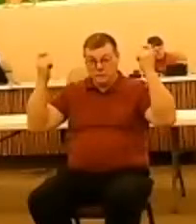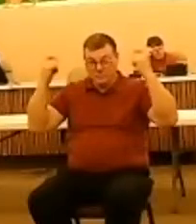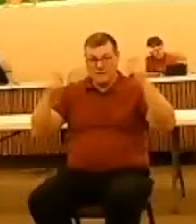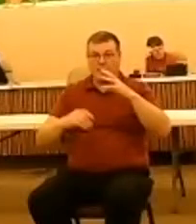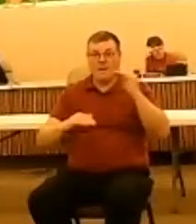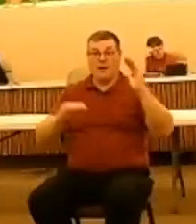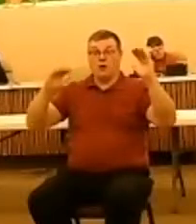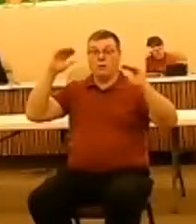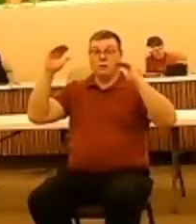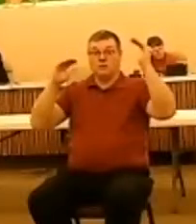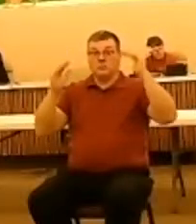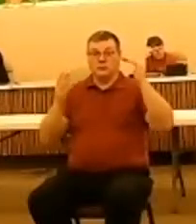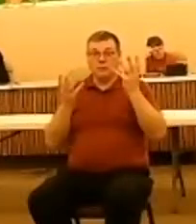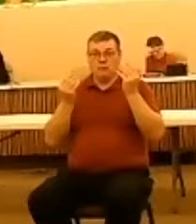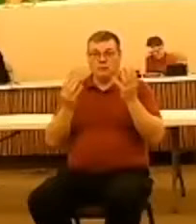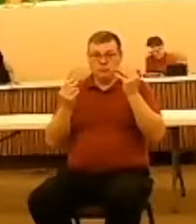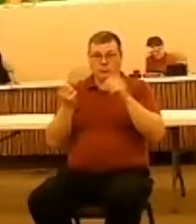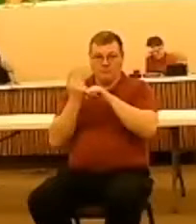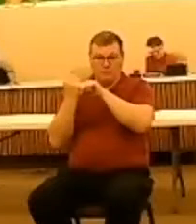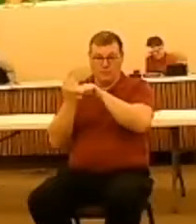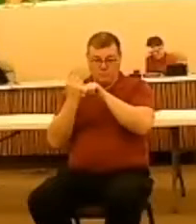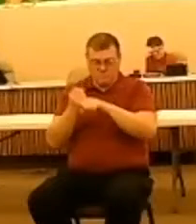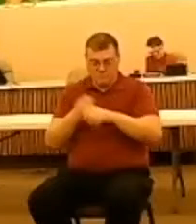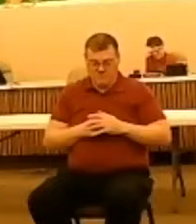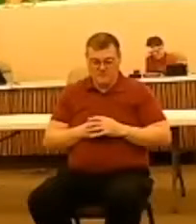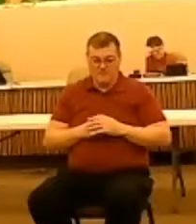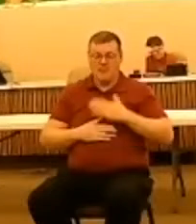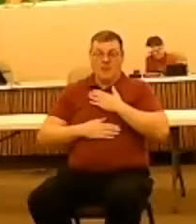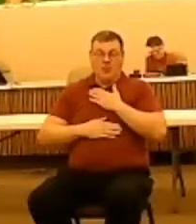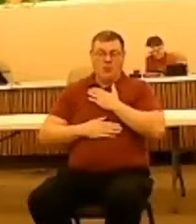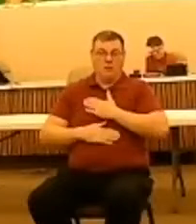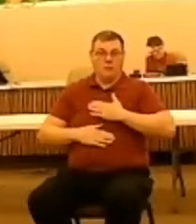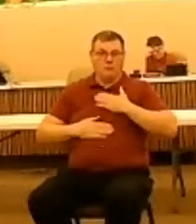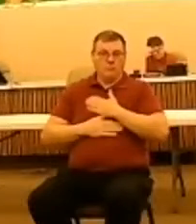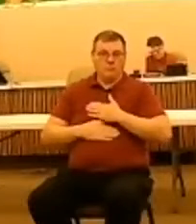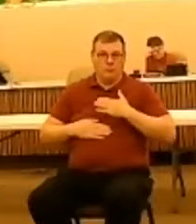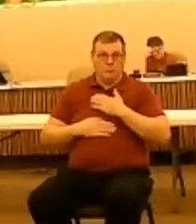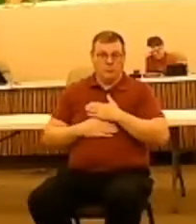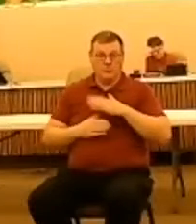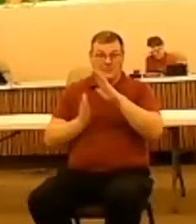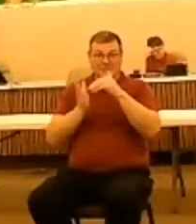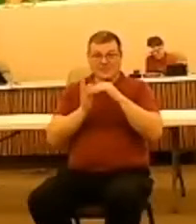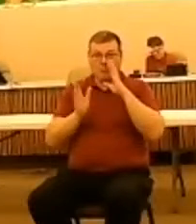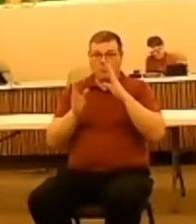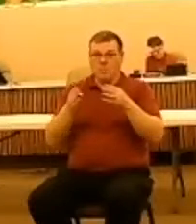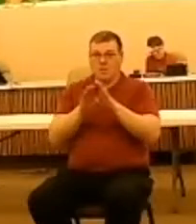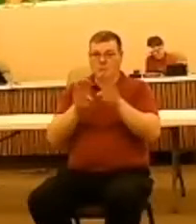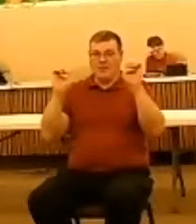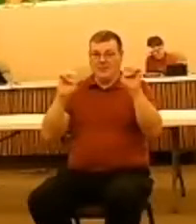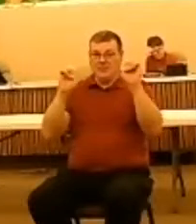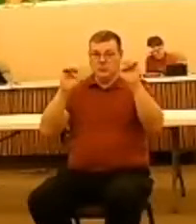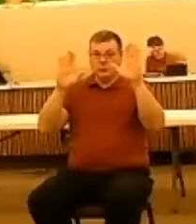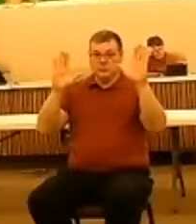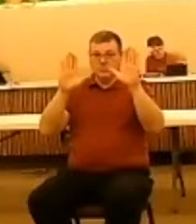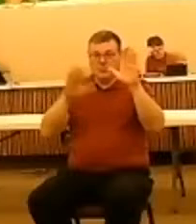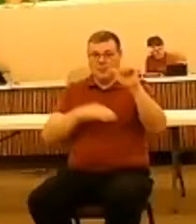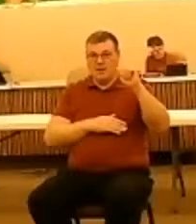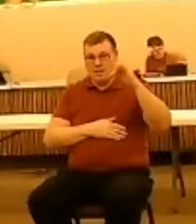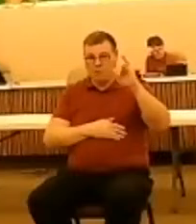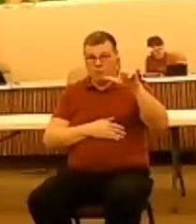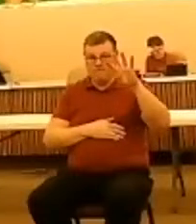softball. The recreation center will be closed Easter Sunday, April